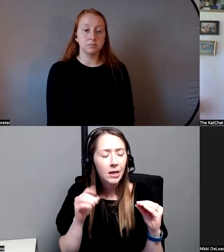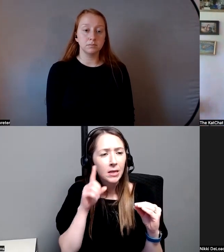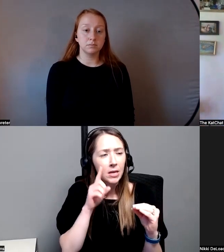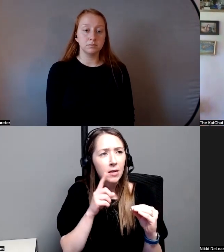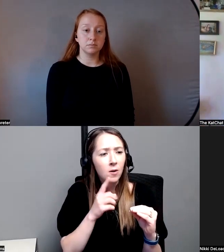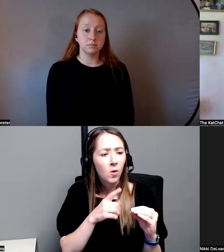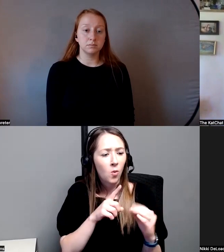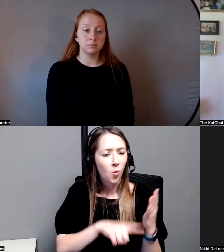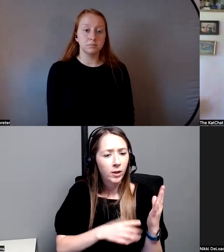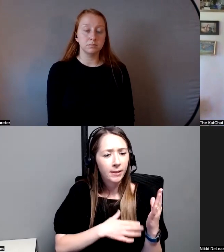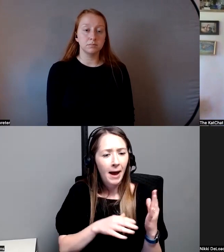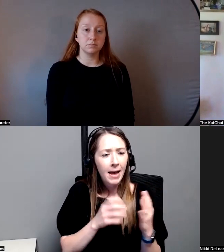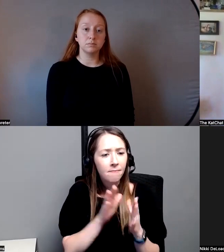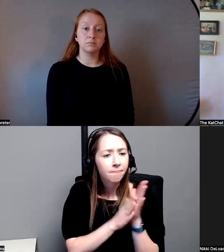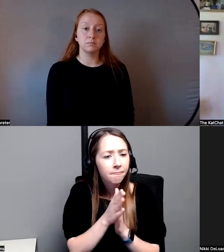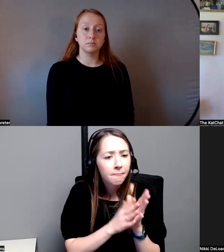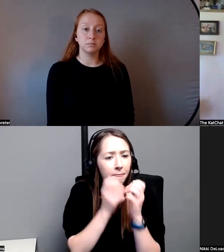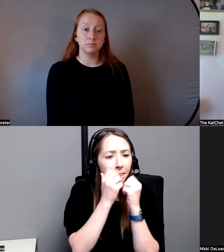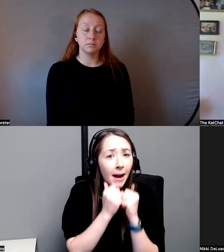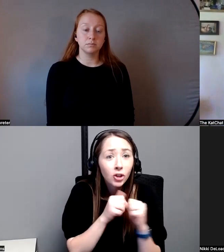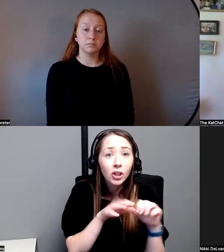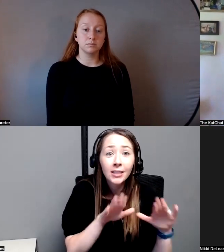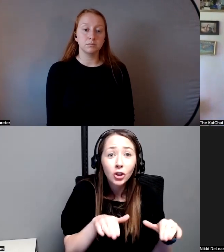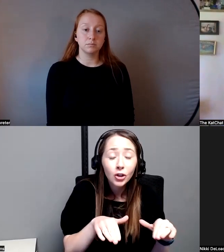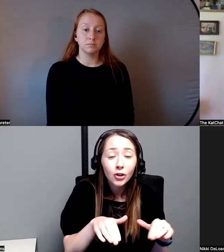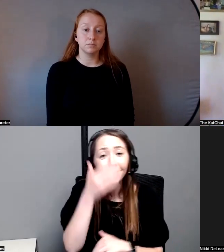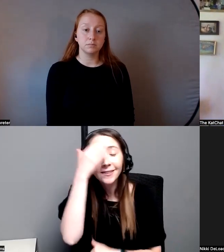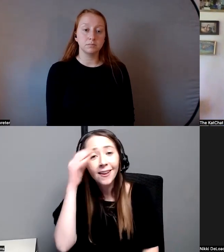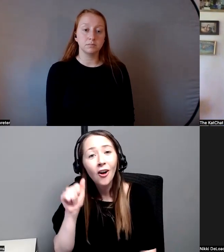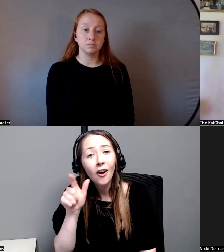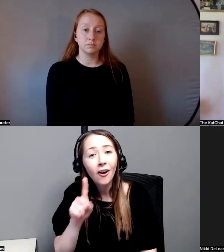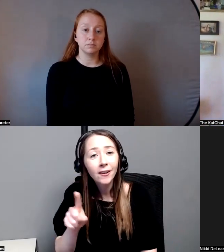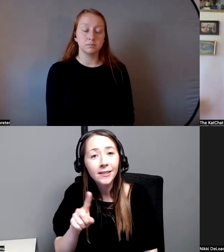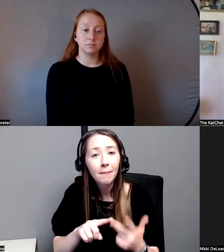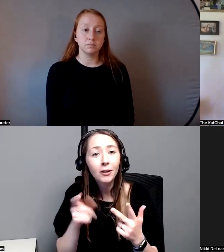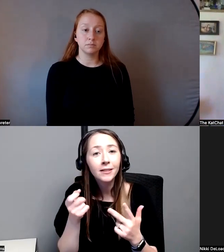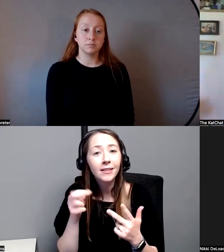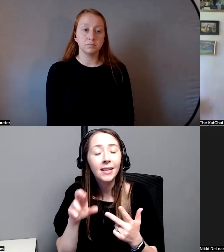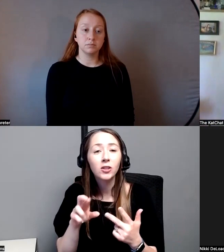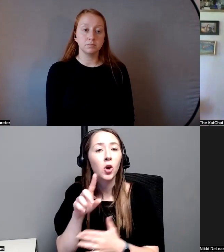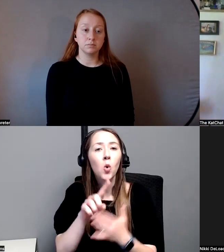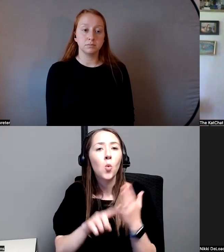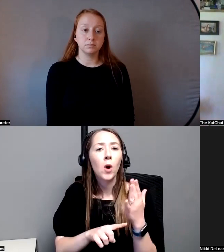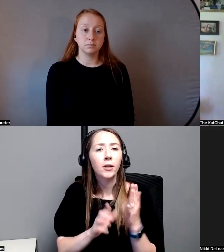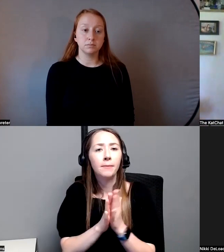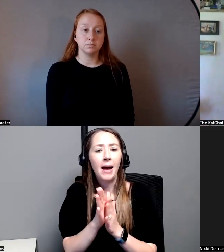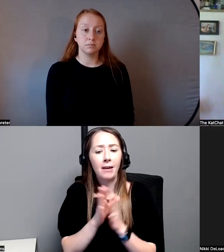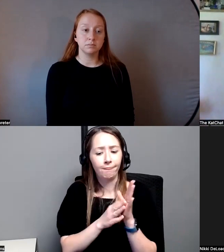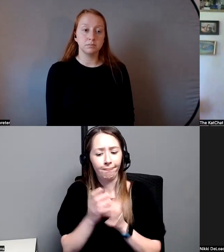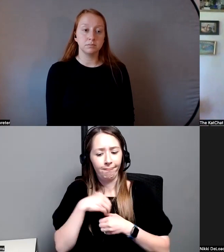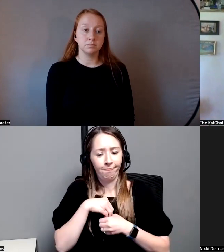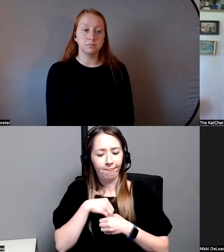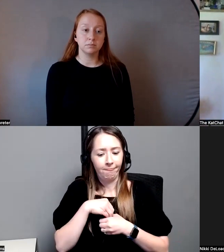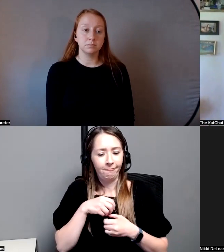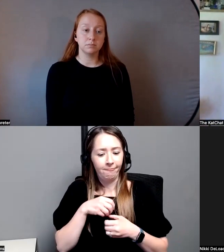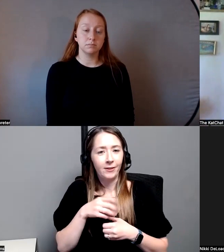at your heart. Is it children? Is it Alzheimer's? Is it cancer? Is it somewhere? And plug in. I can guarantee you, I